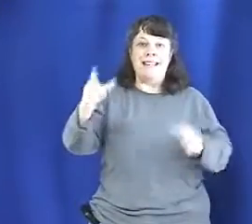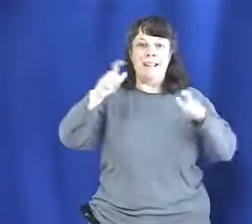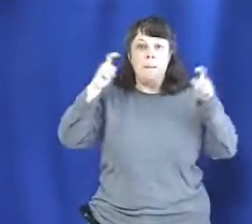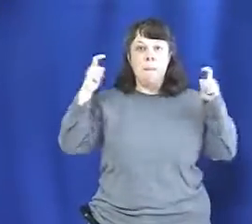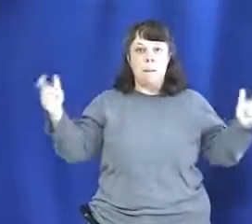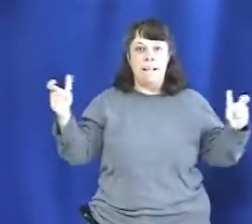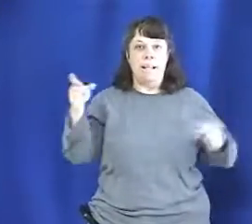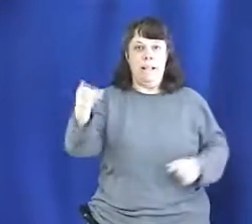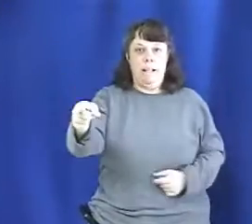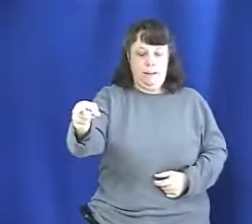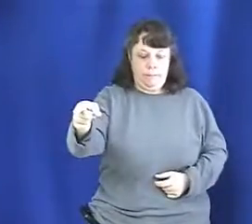It's big.